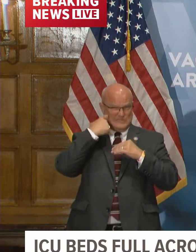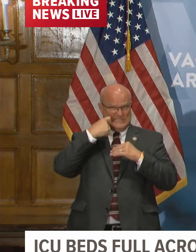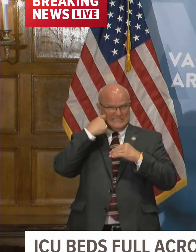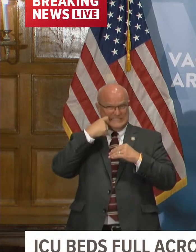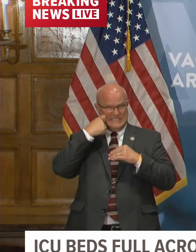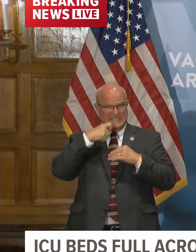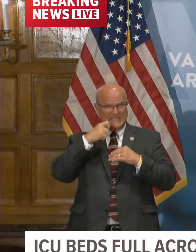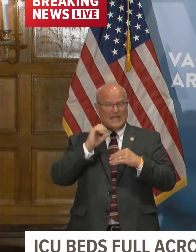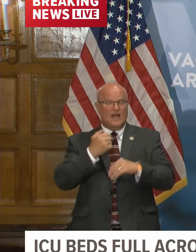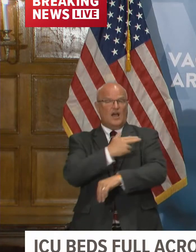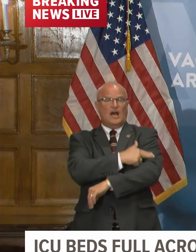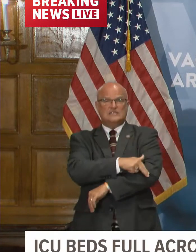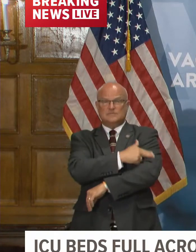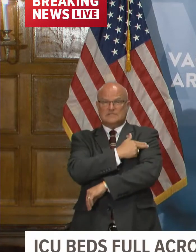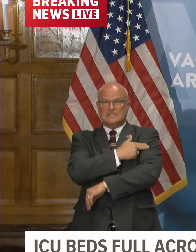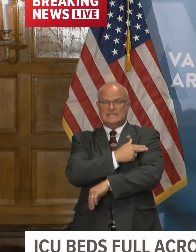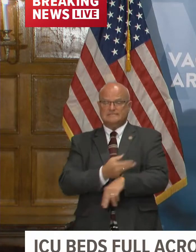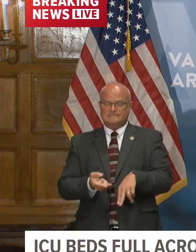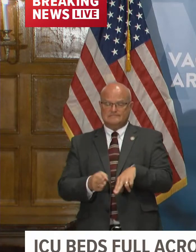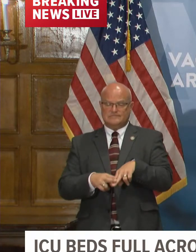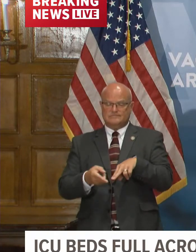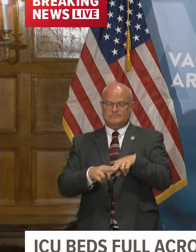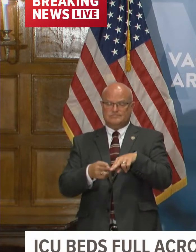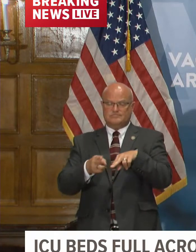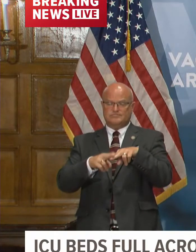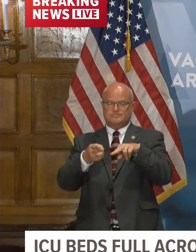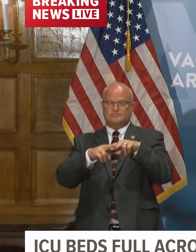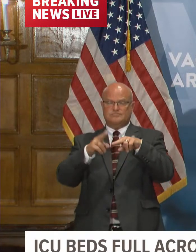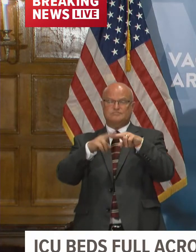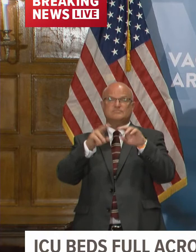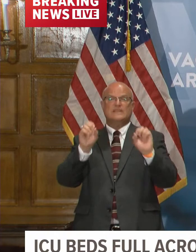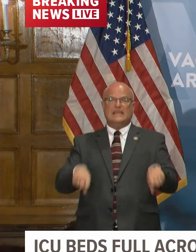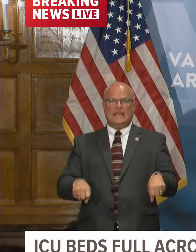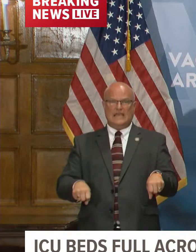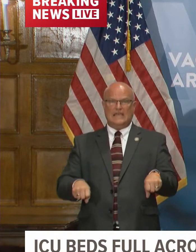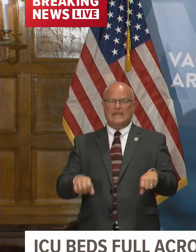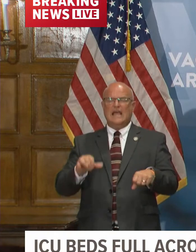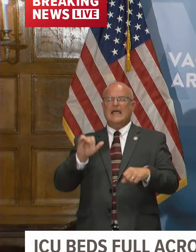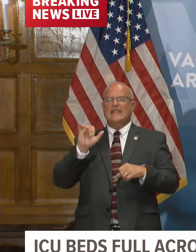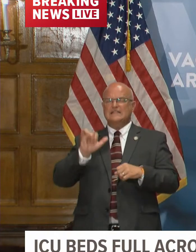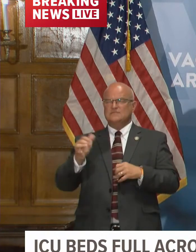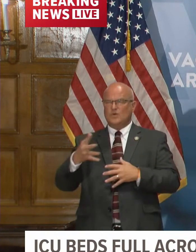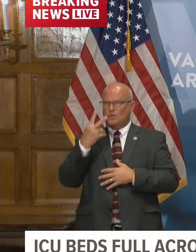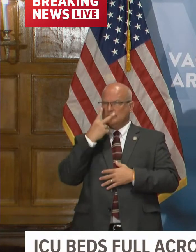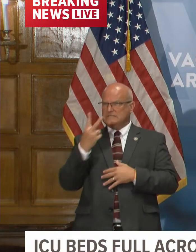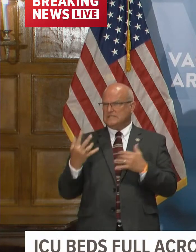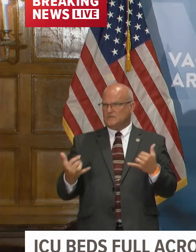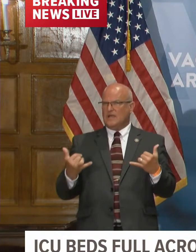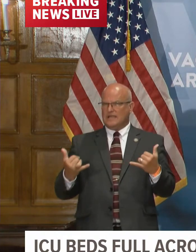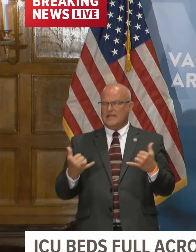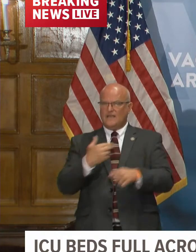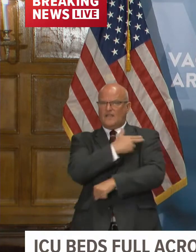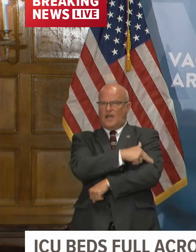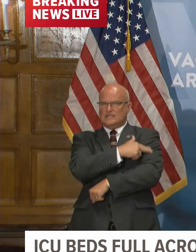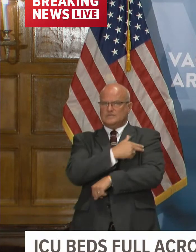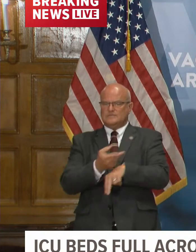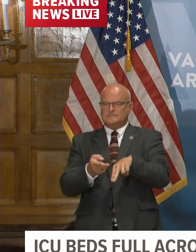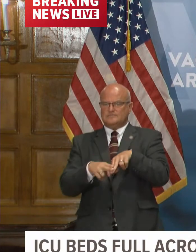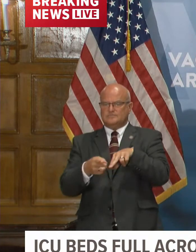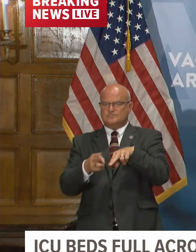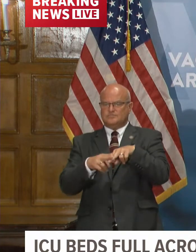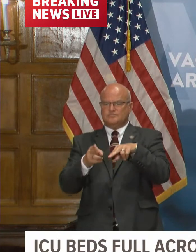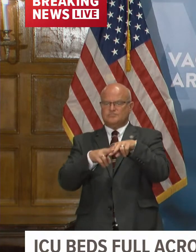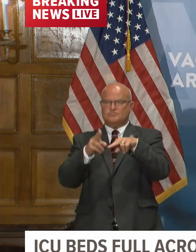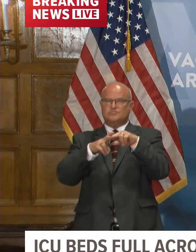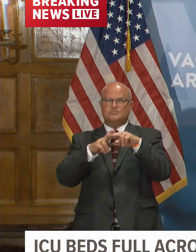recently, our hospitalizations can still continue up for some time, and I think that's what we're seeing right now. And so